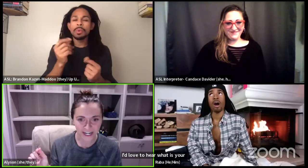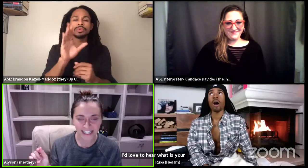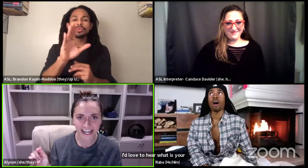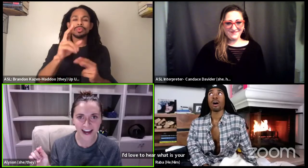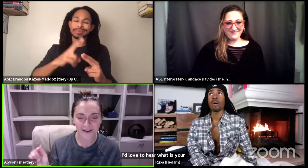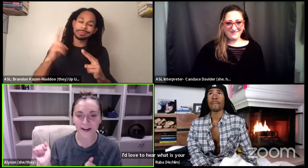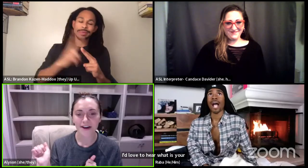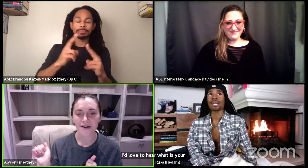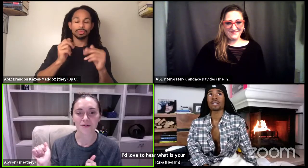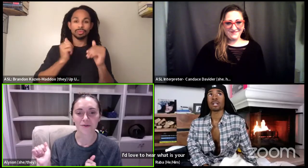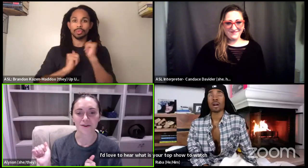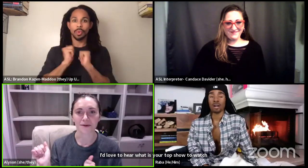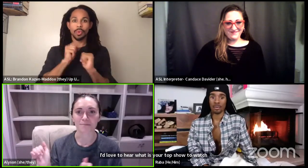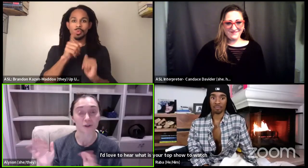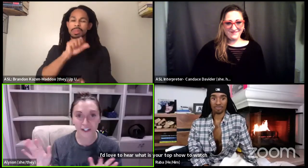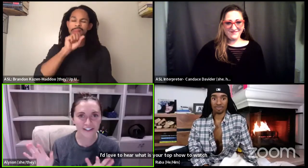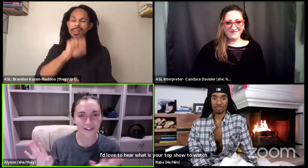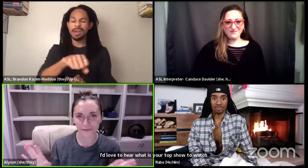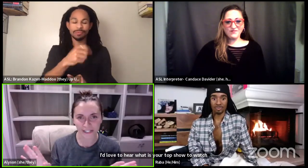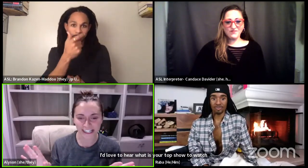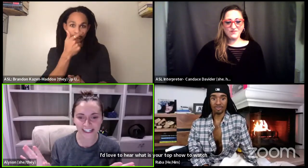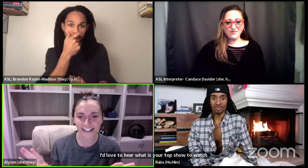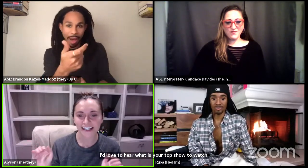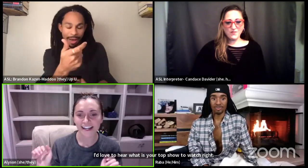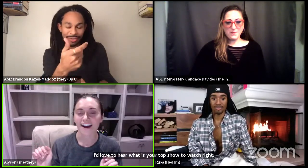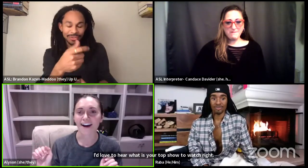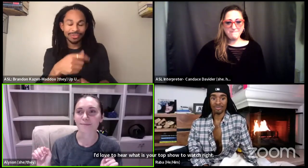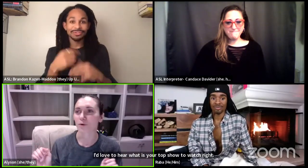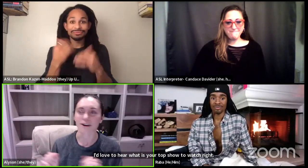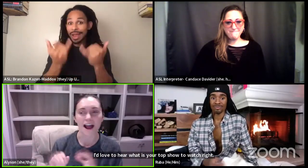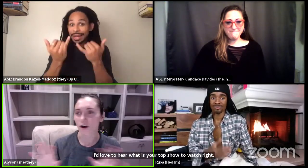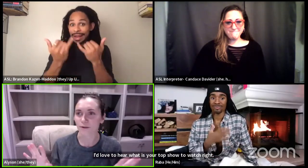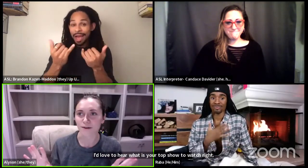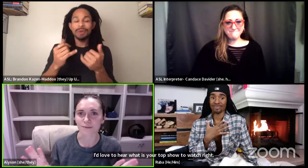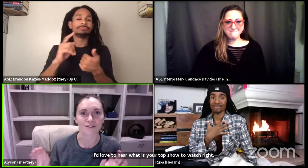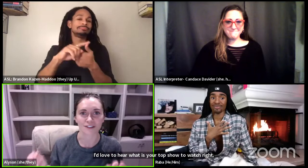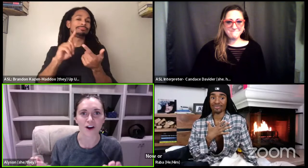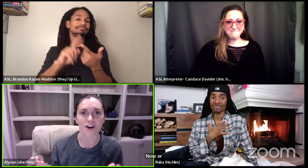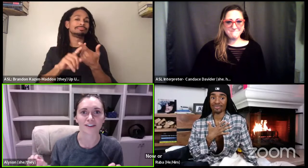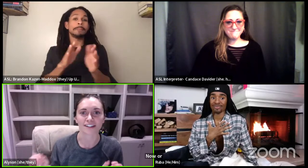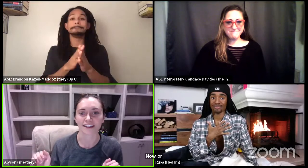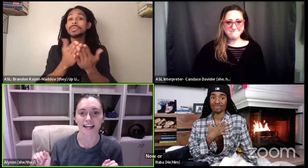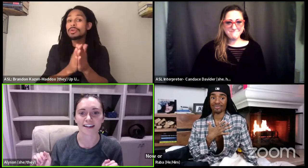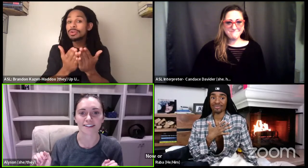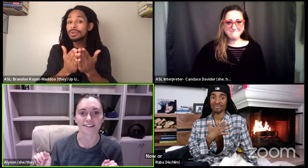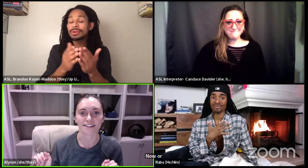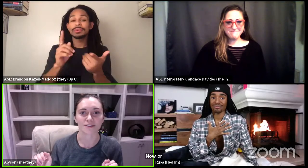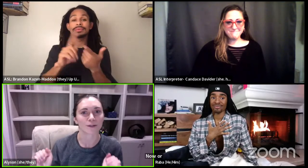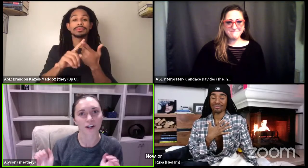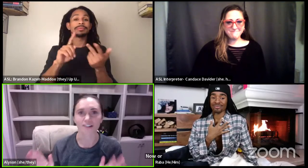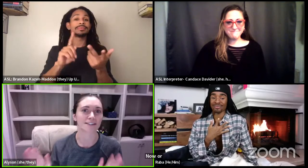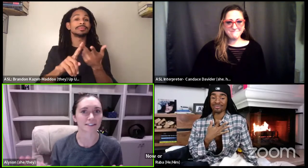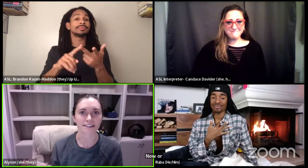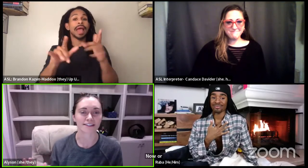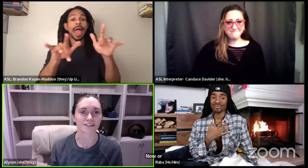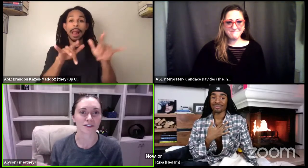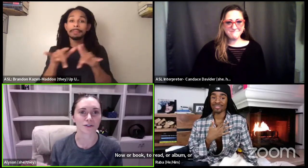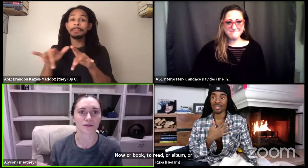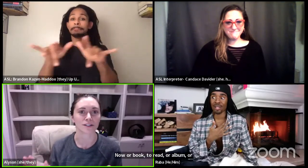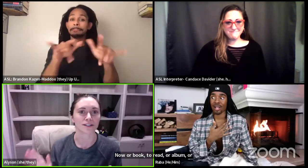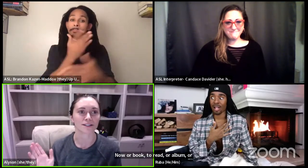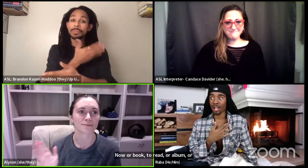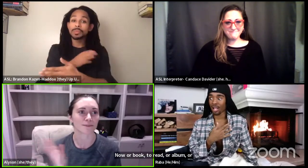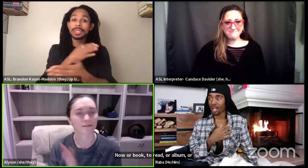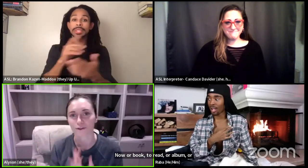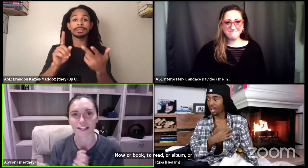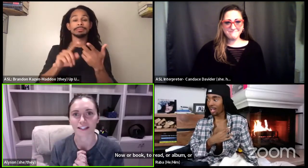watch right now, or book to read, or album or song that we all need to listen